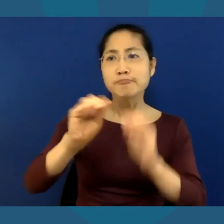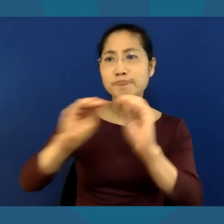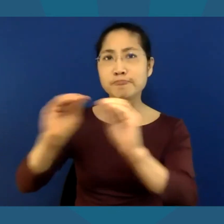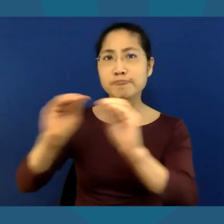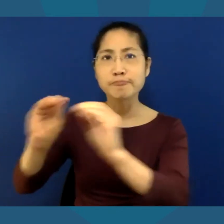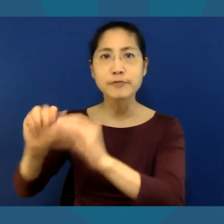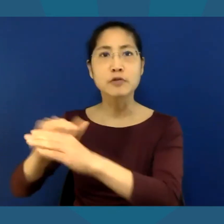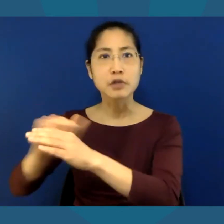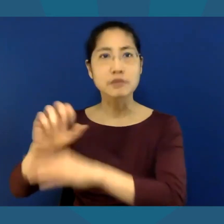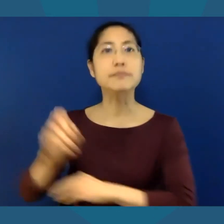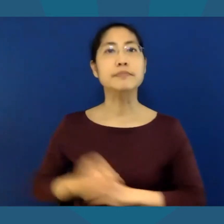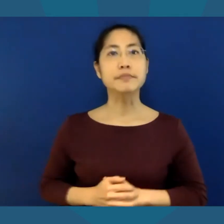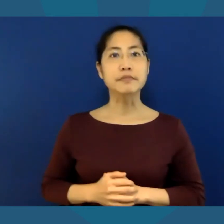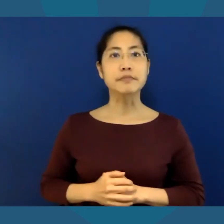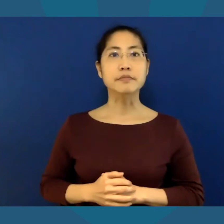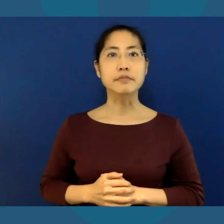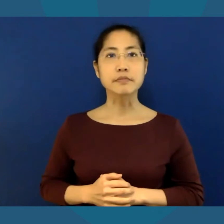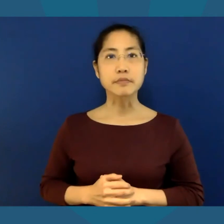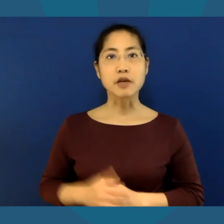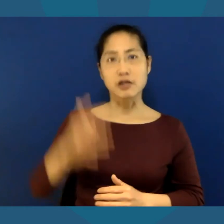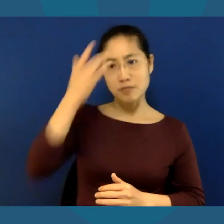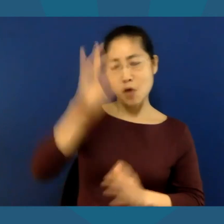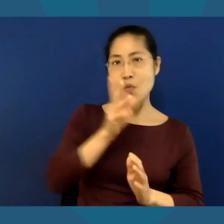smart water policies,